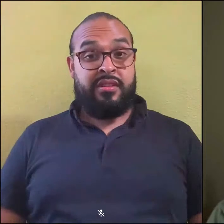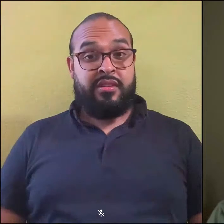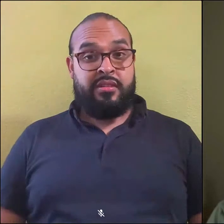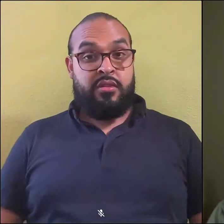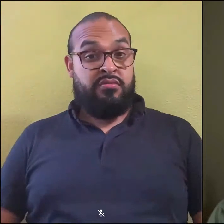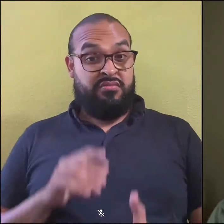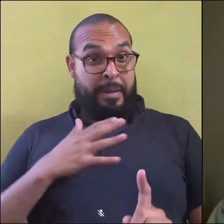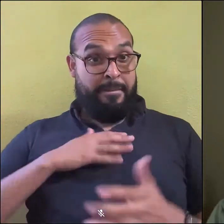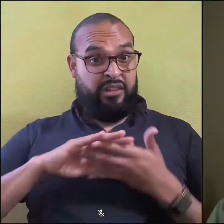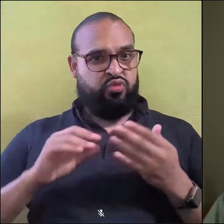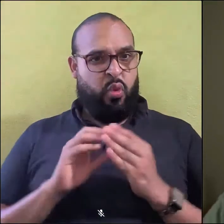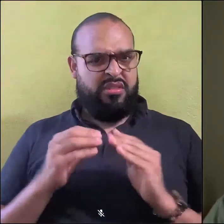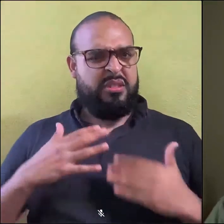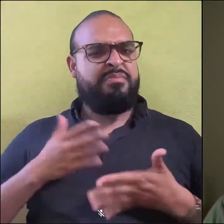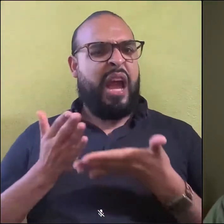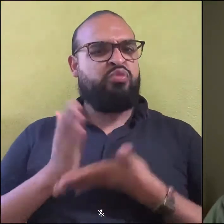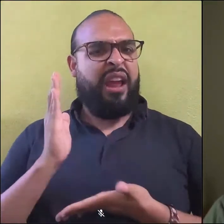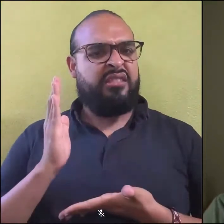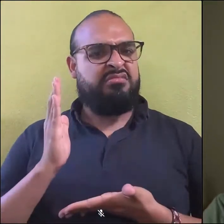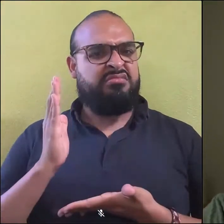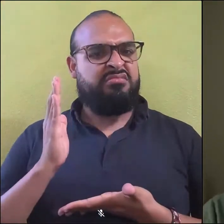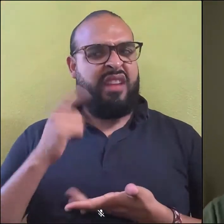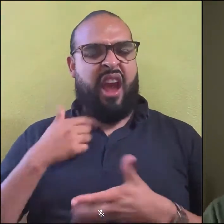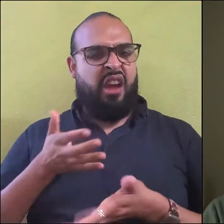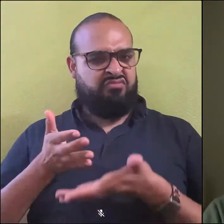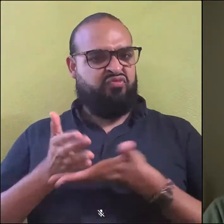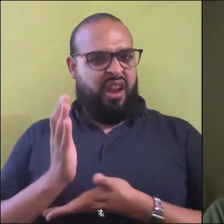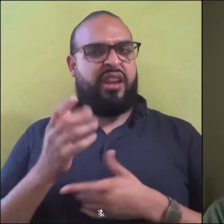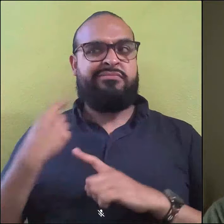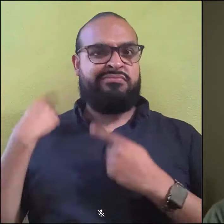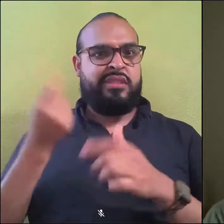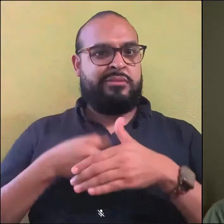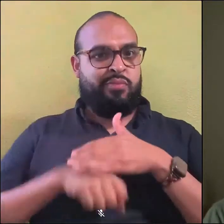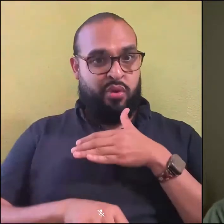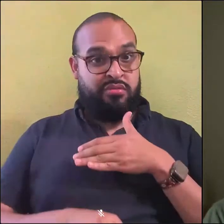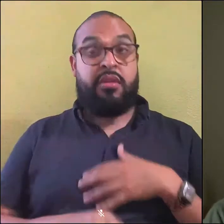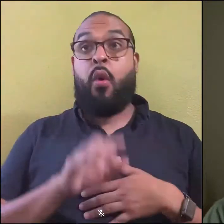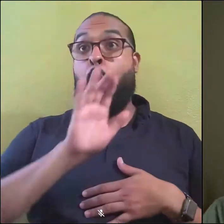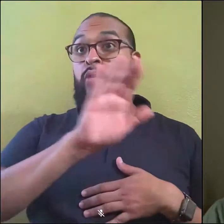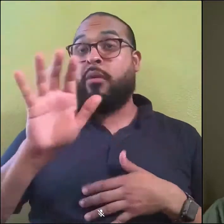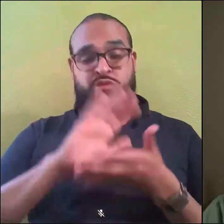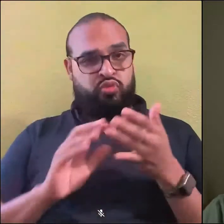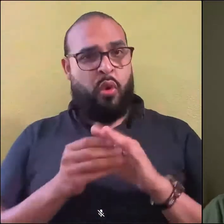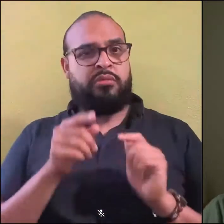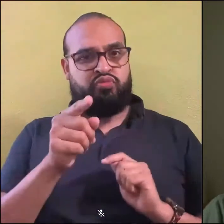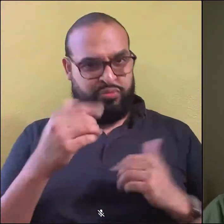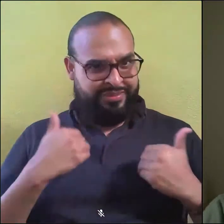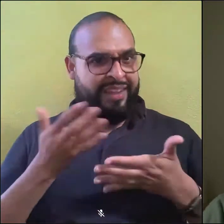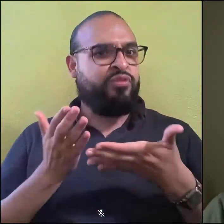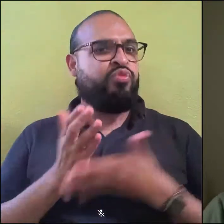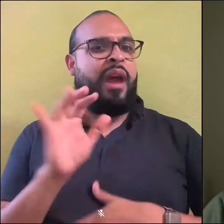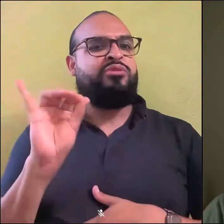birthright. Just as the story that exists for all of you, that is your birthright. The hopes and